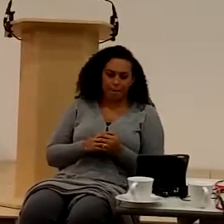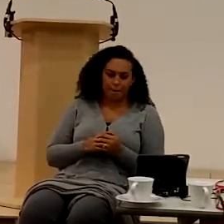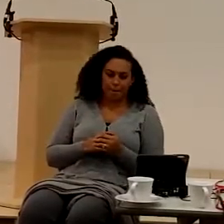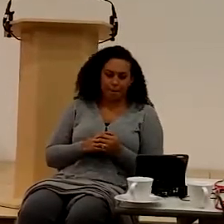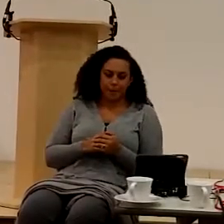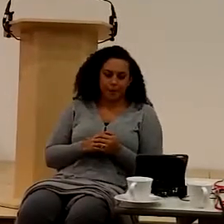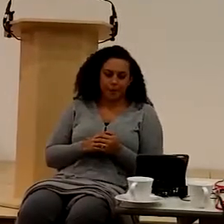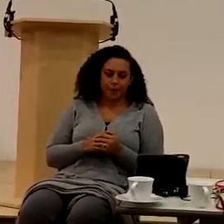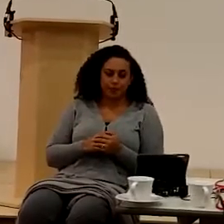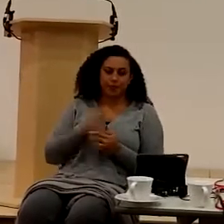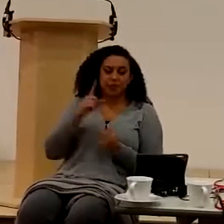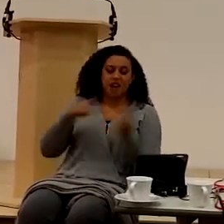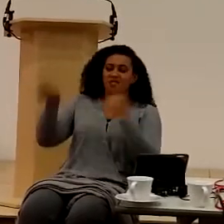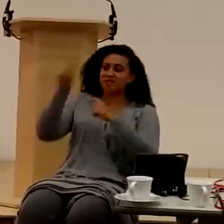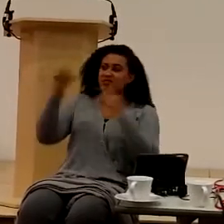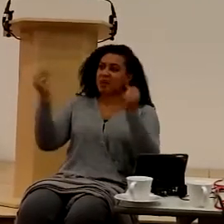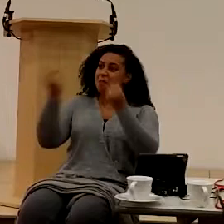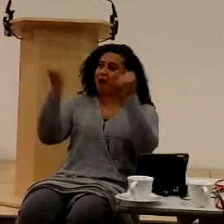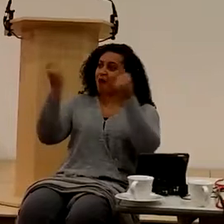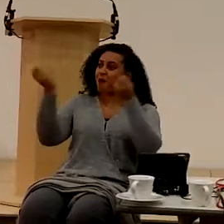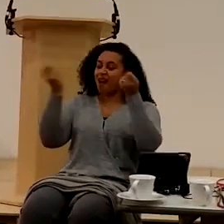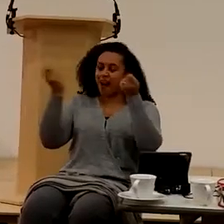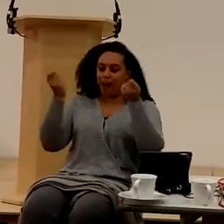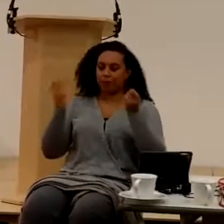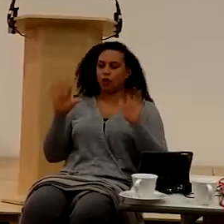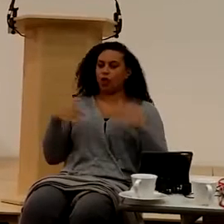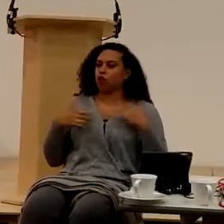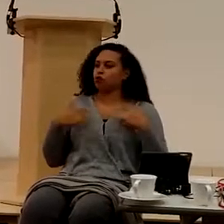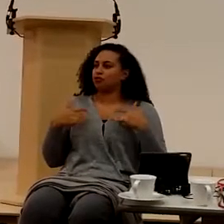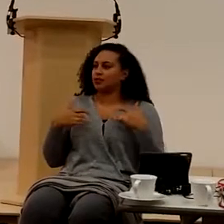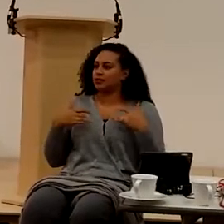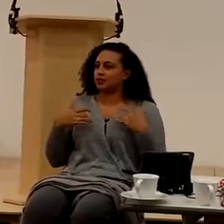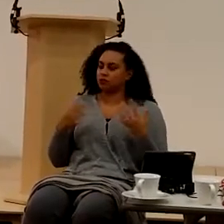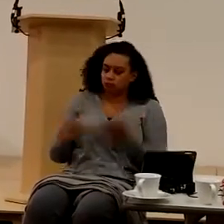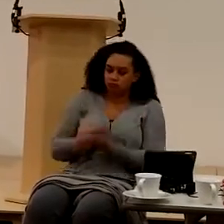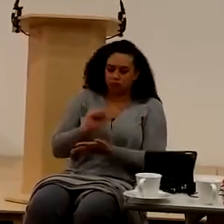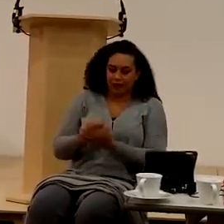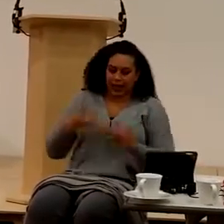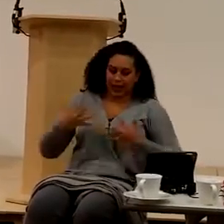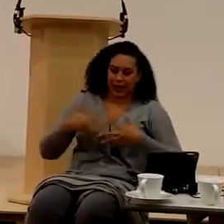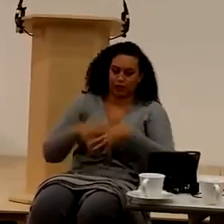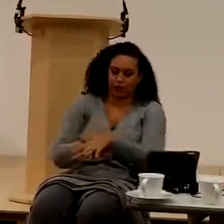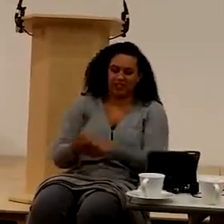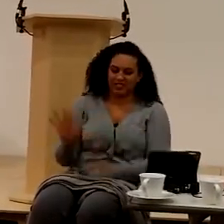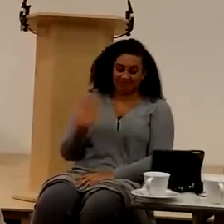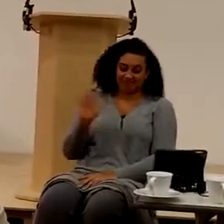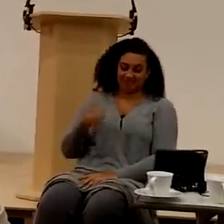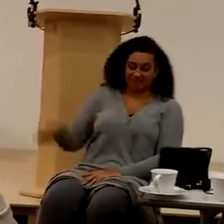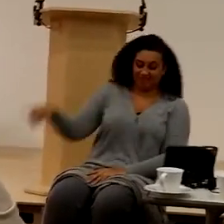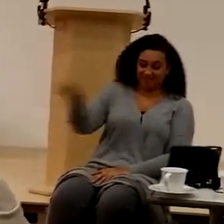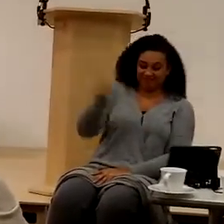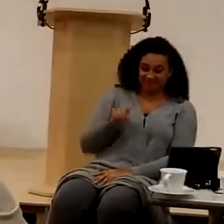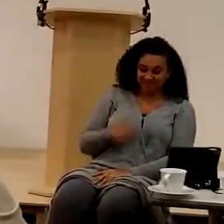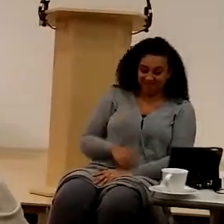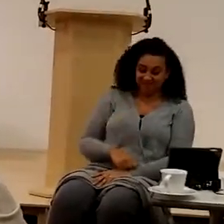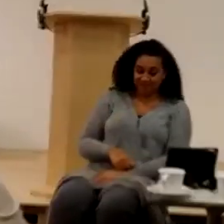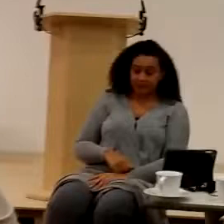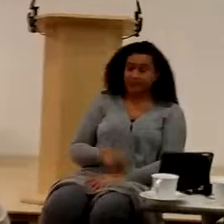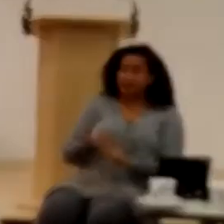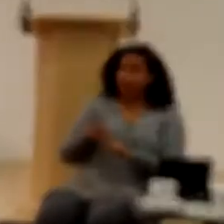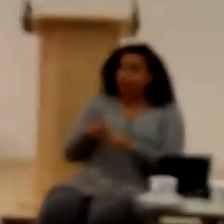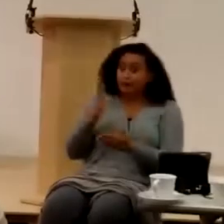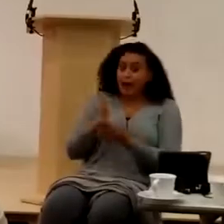they're pushed to accommodate a different threatened